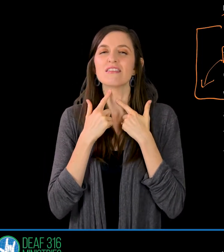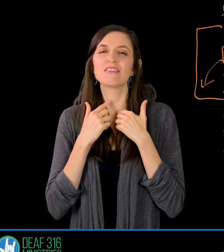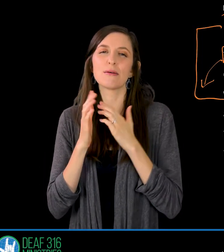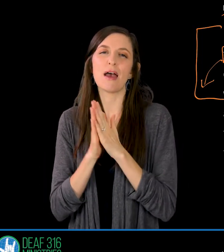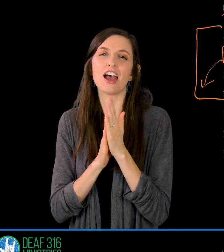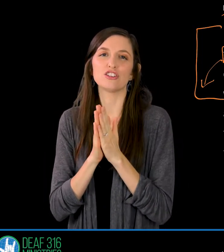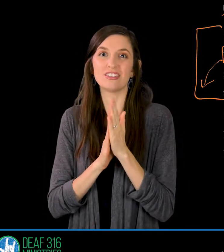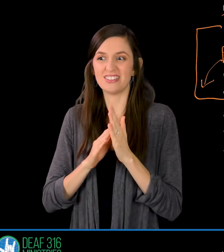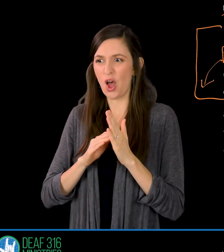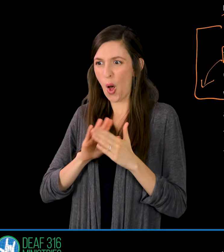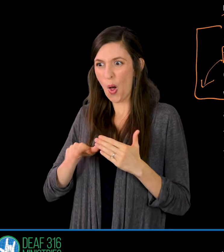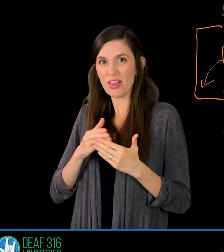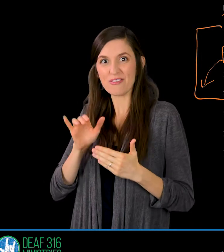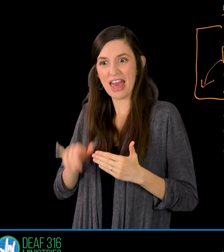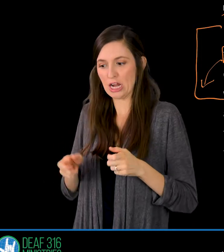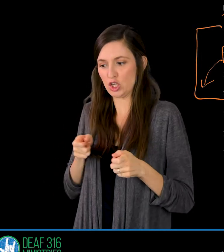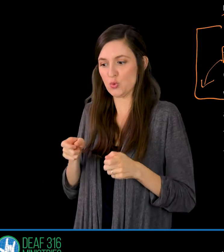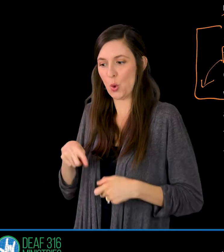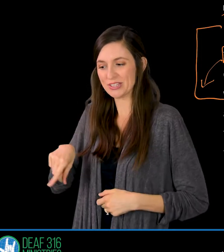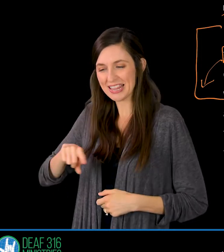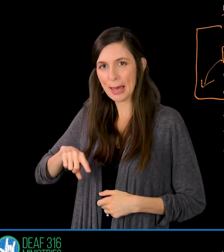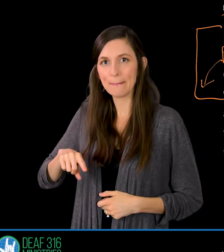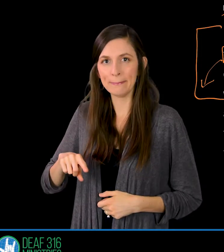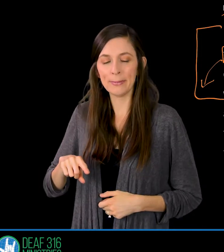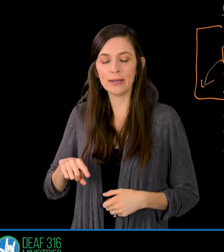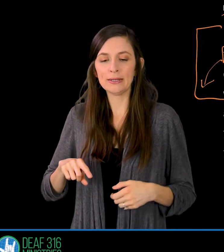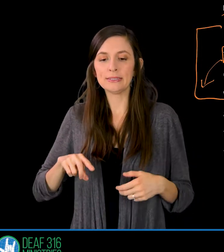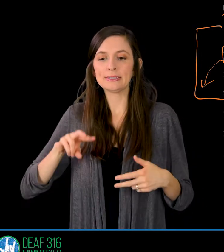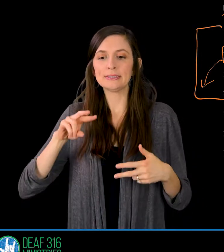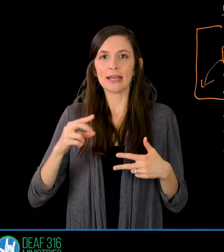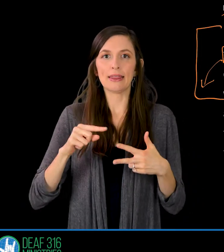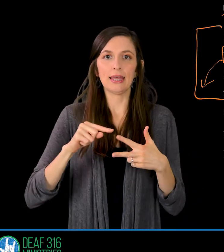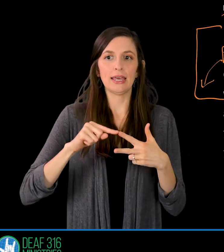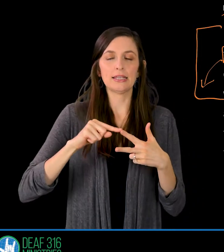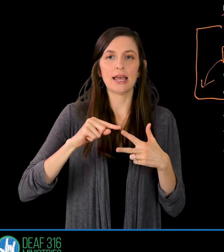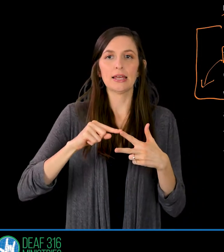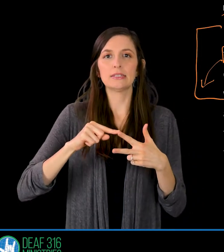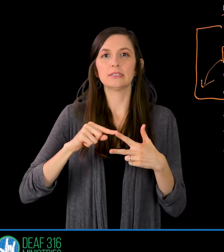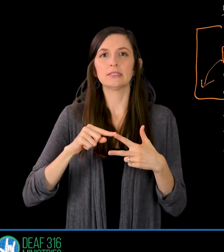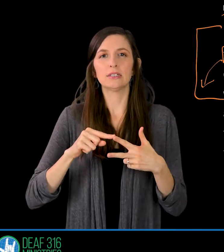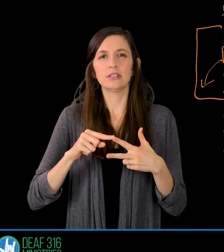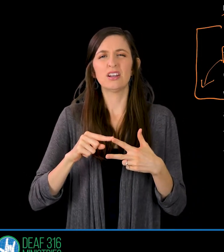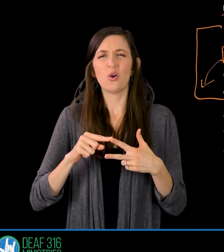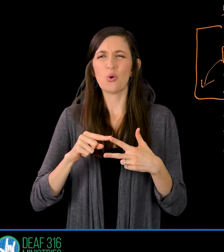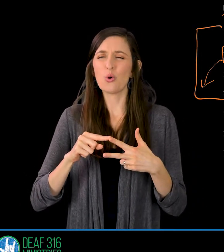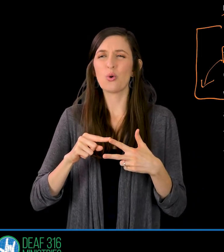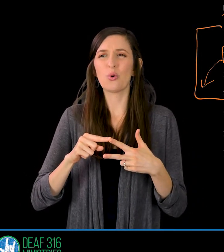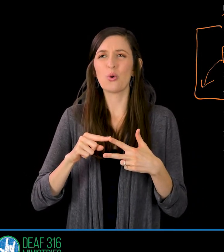appetites their hungers their passions the second thing he says is that